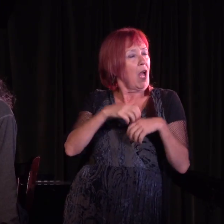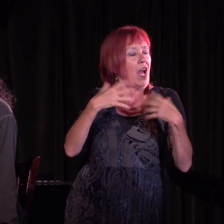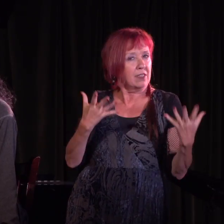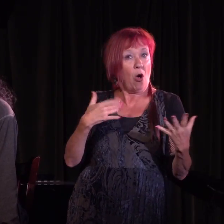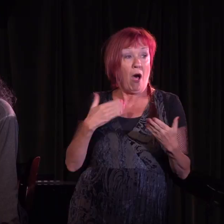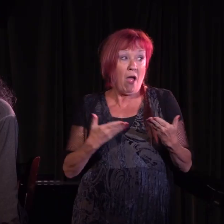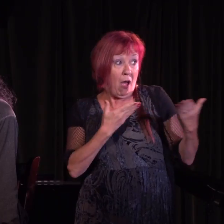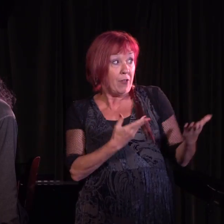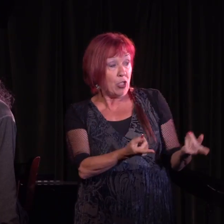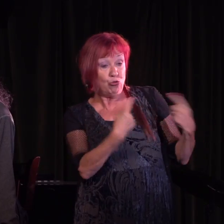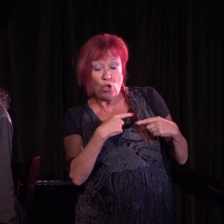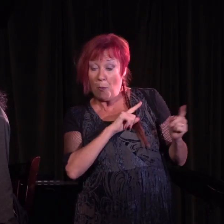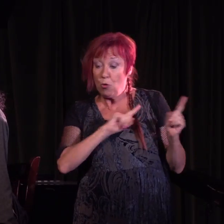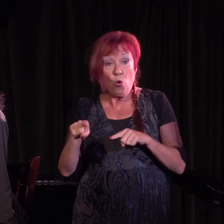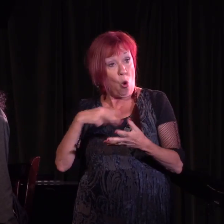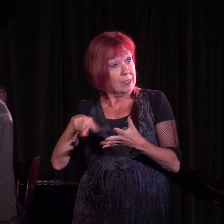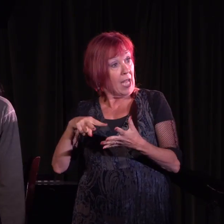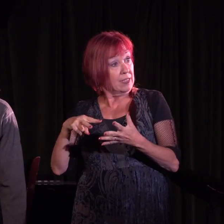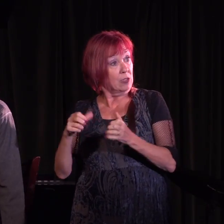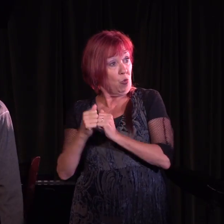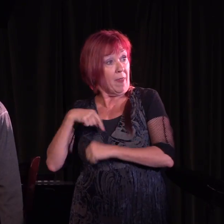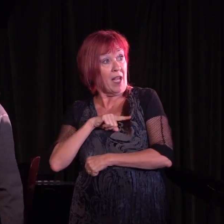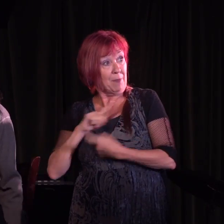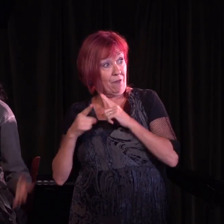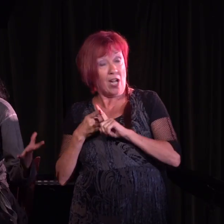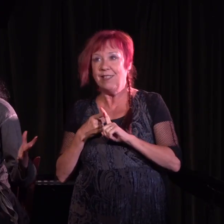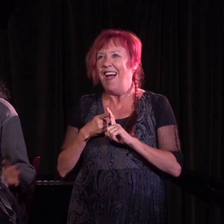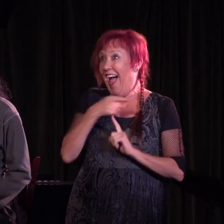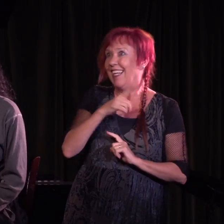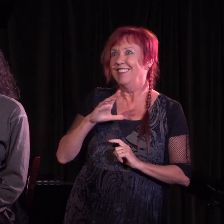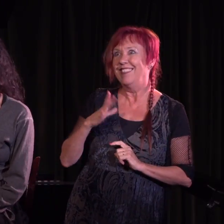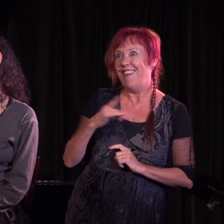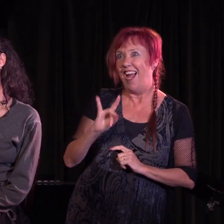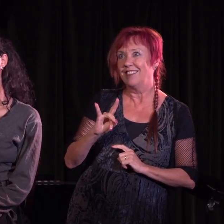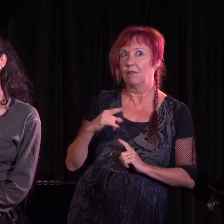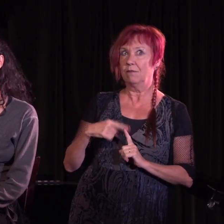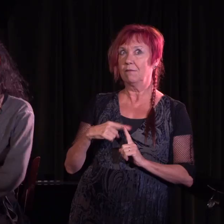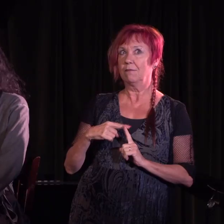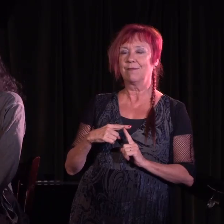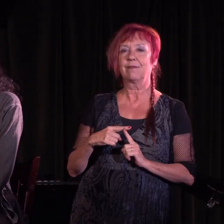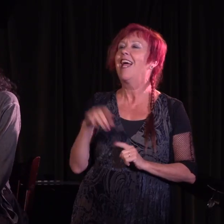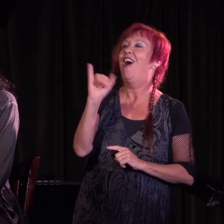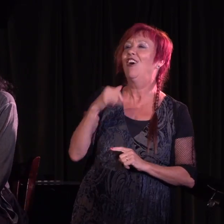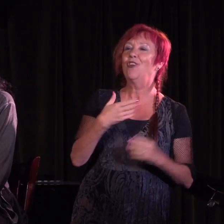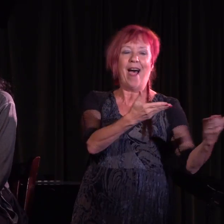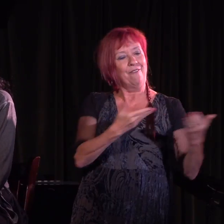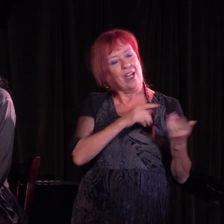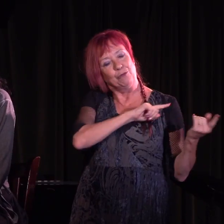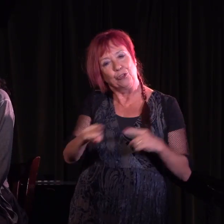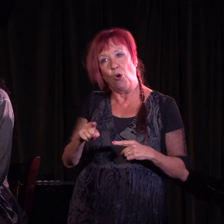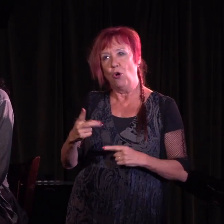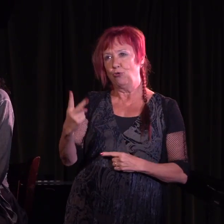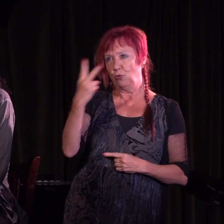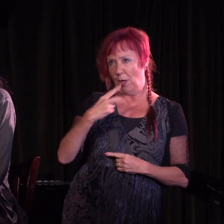I offered that he join some friends for dancing, and he seemed to like that idea, which was a plus. I also invited him to